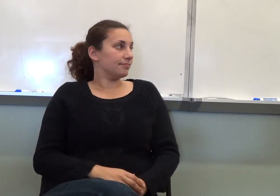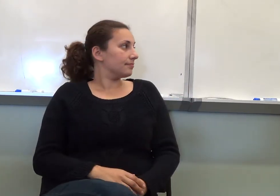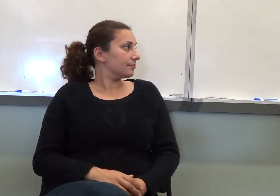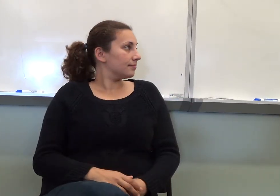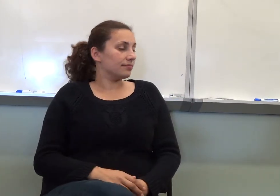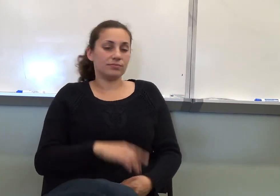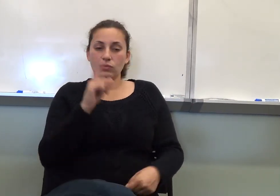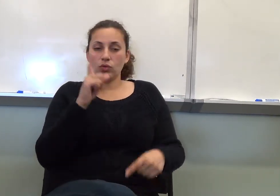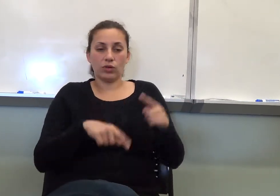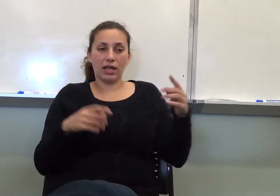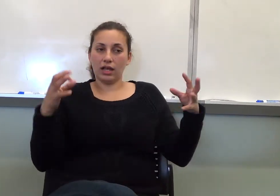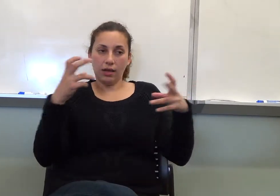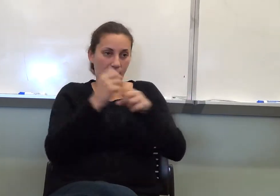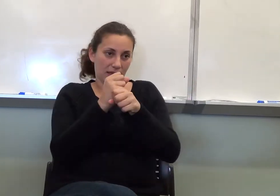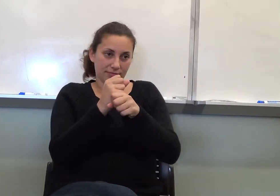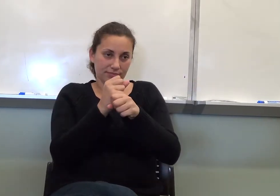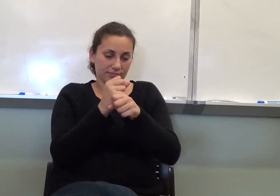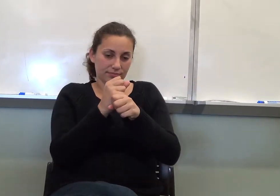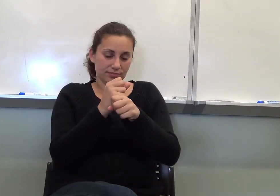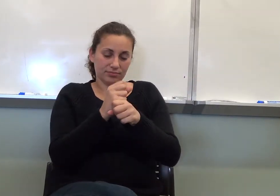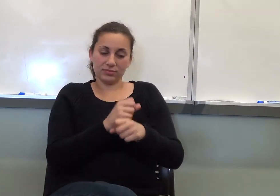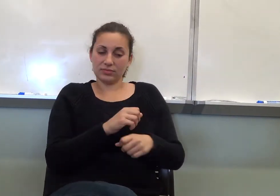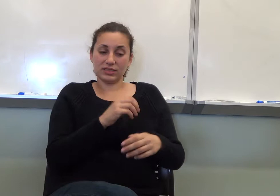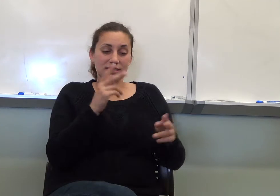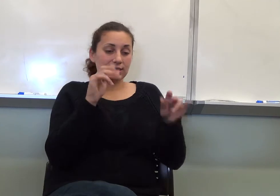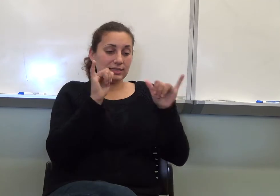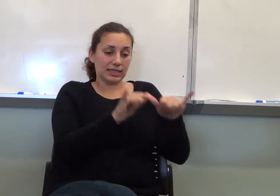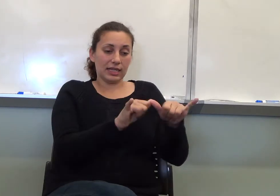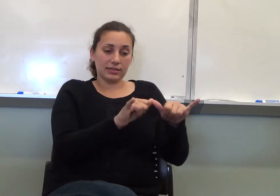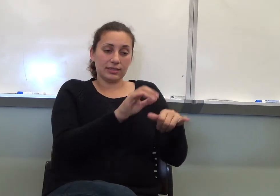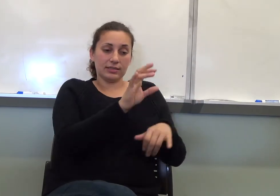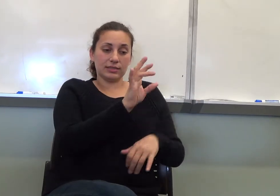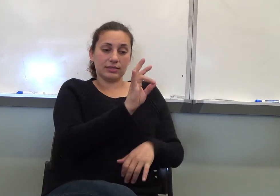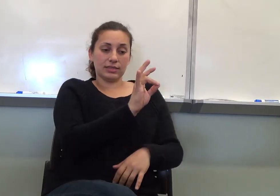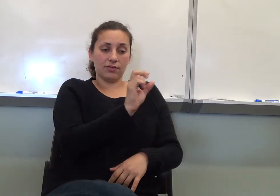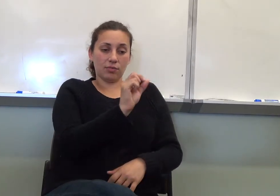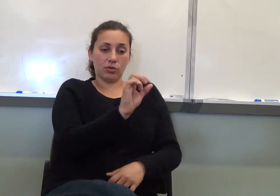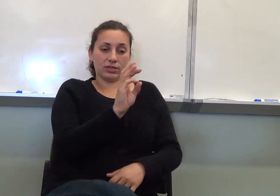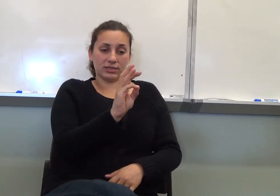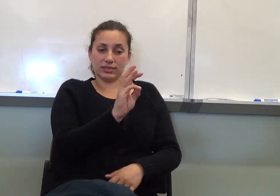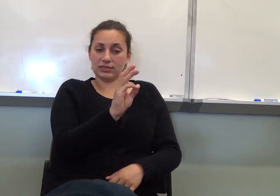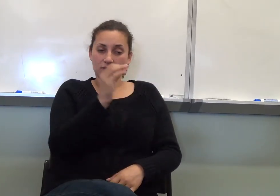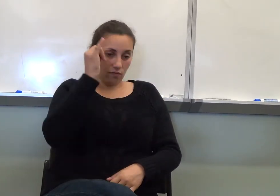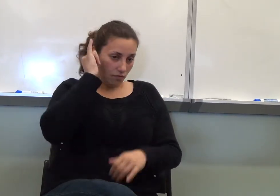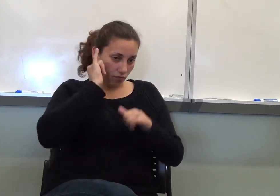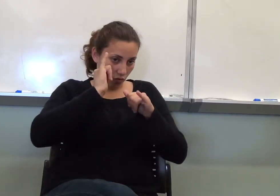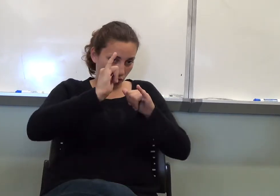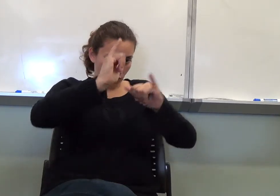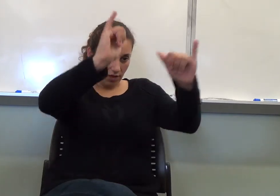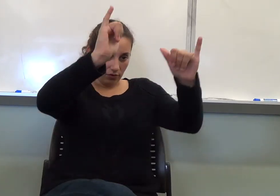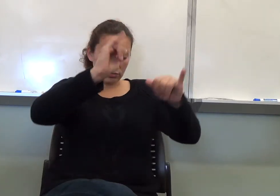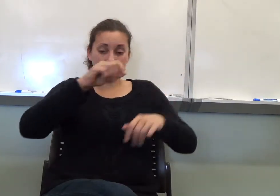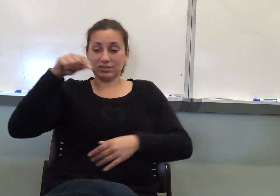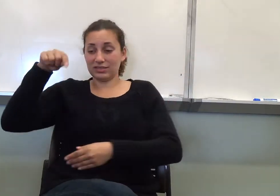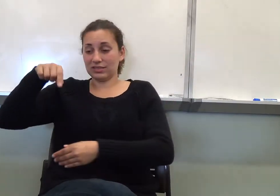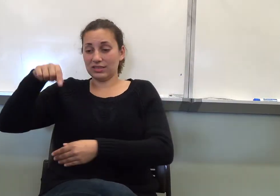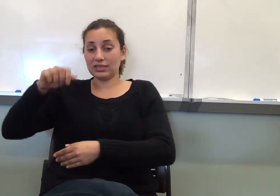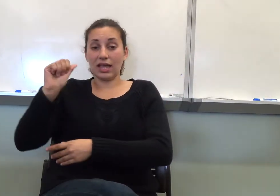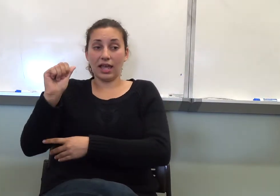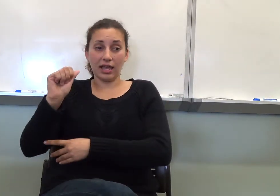combine these. This remains 7.6 forever. This could change because that A could change. So